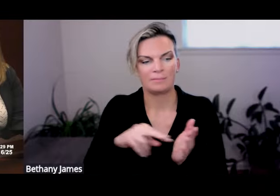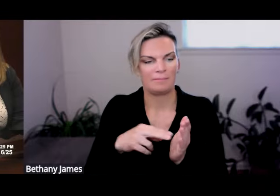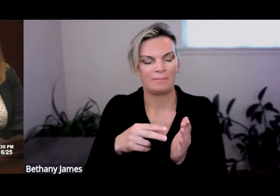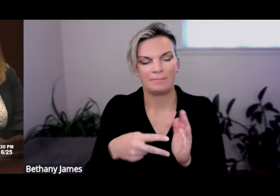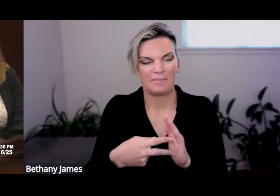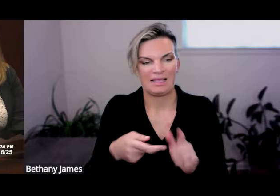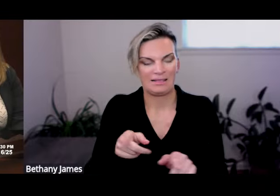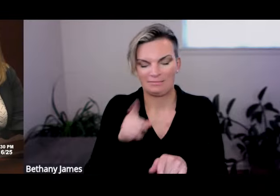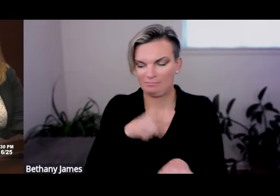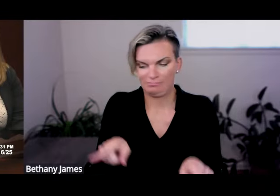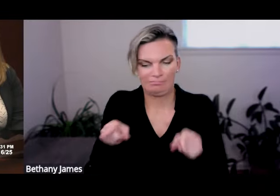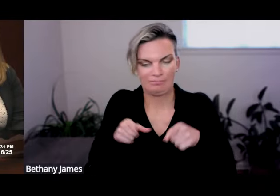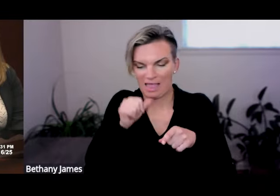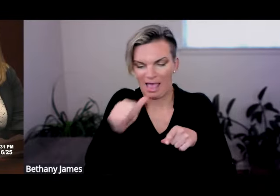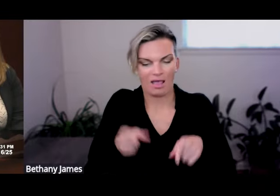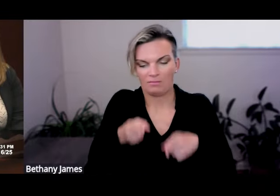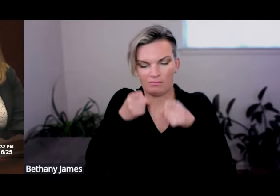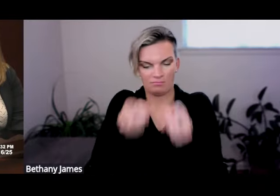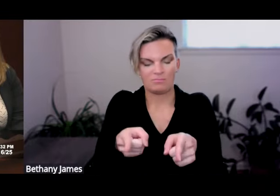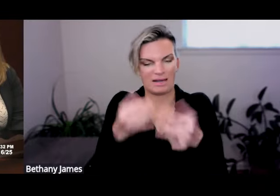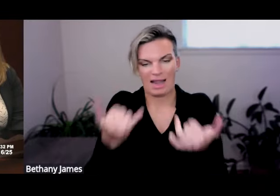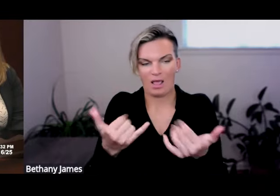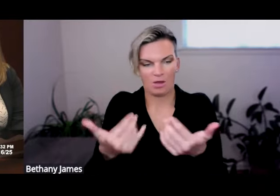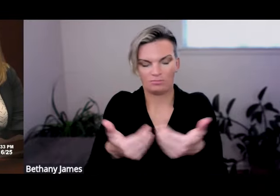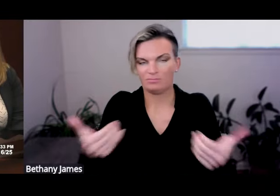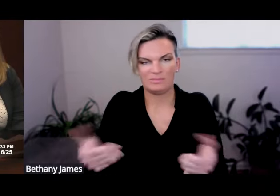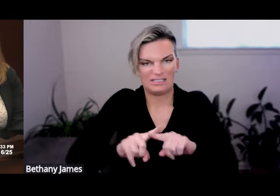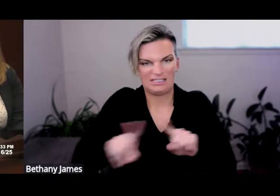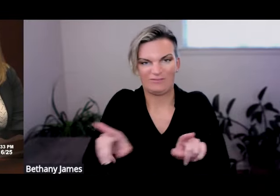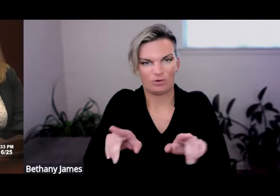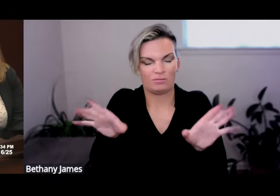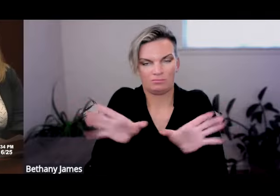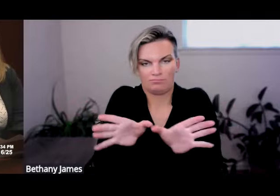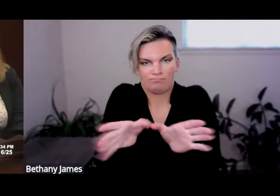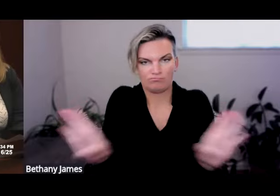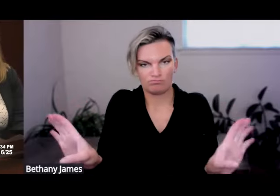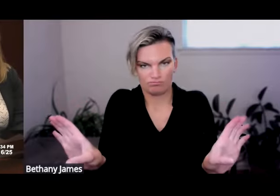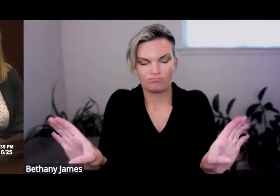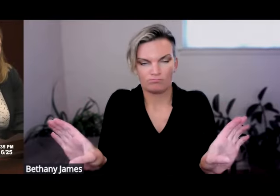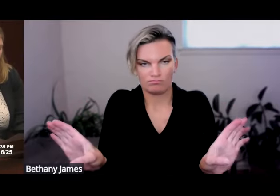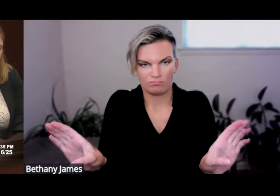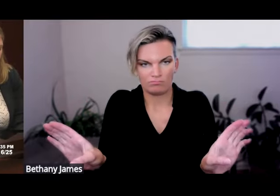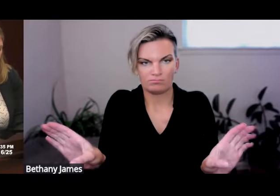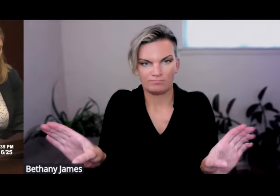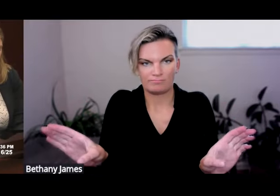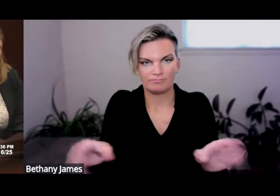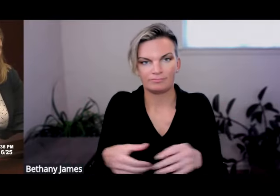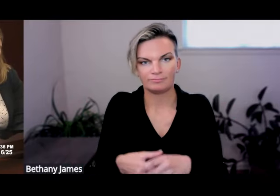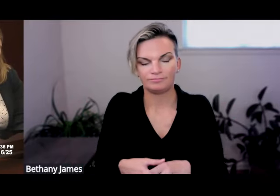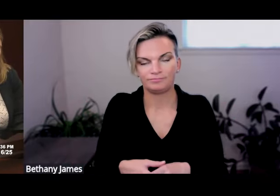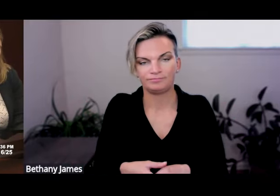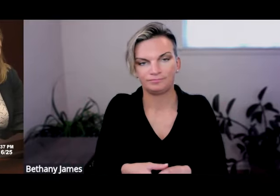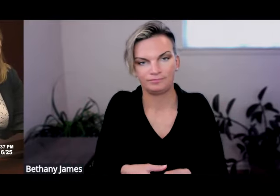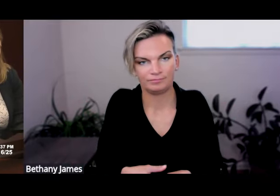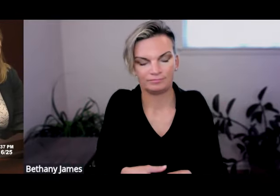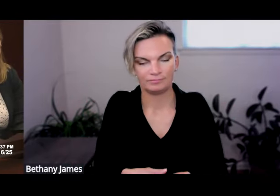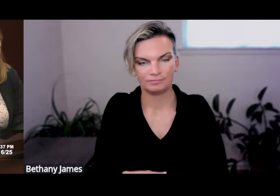between the two. Again, kind of going down to 4, kind of saying the same thing. If we have to report to the